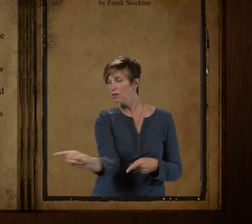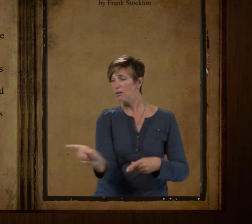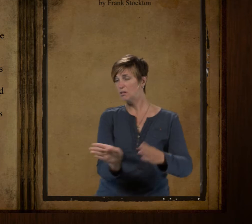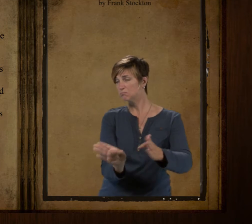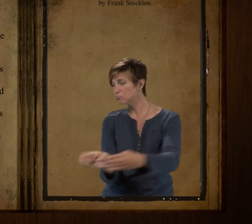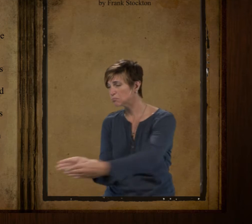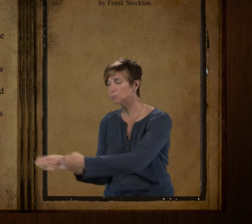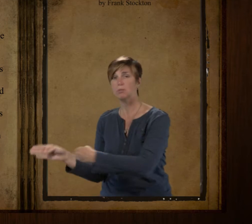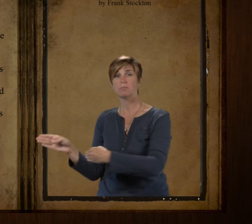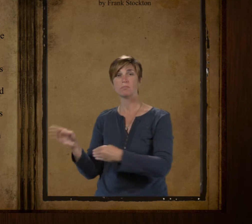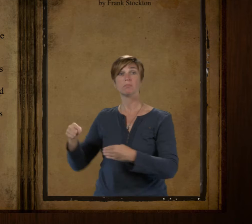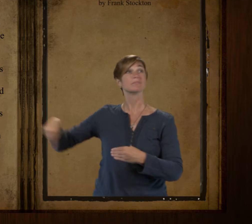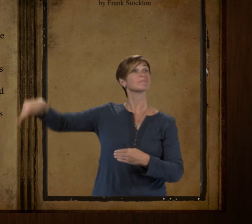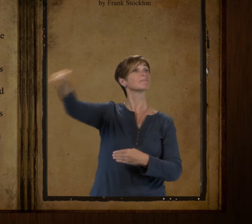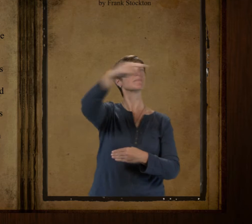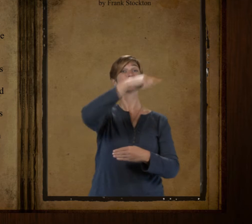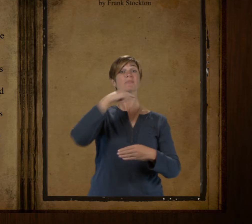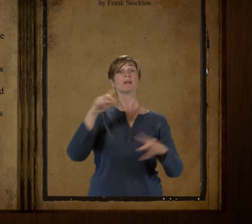the people.